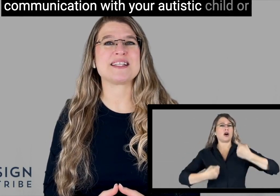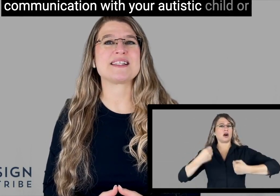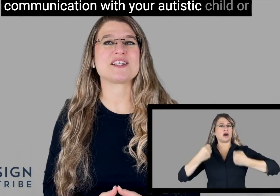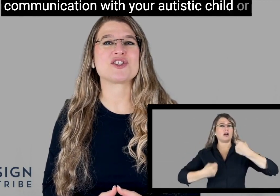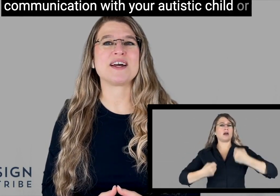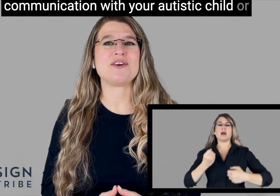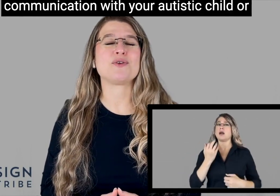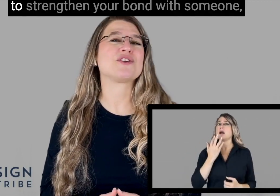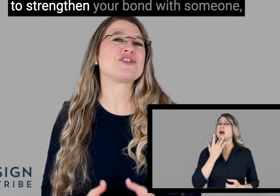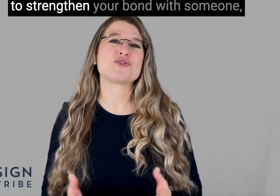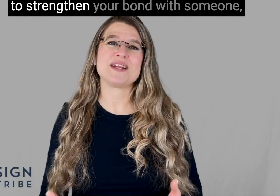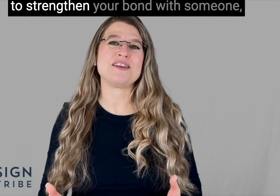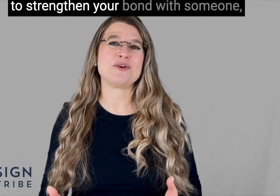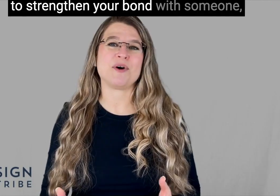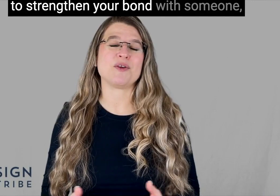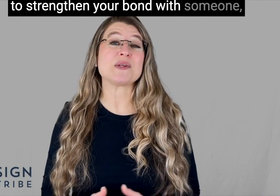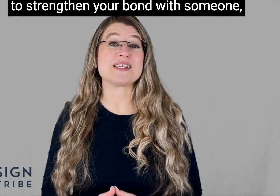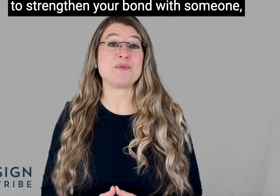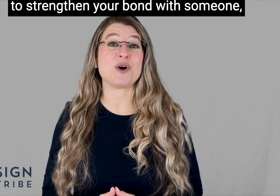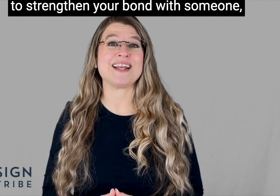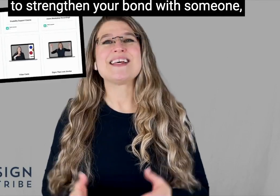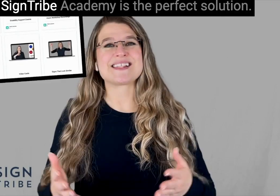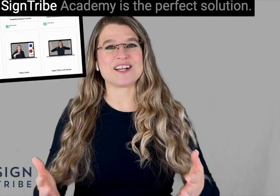autistic child or to strengthen your bond with someone, Sign Tribe